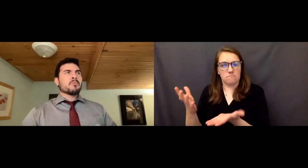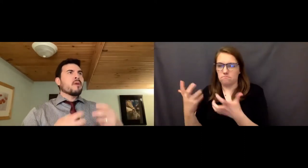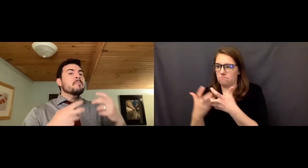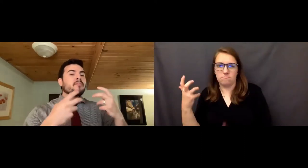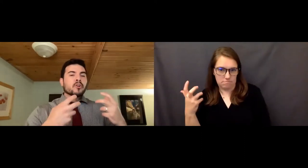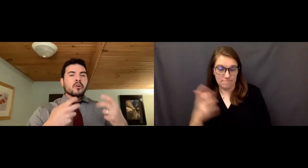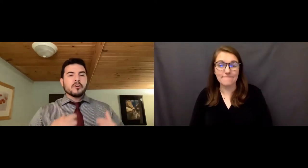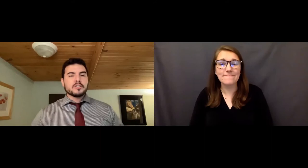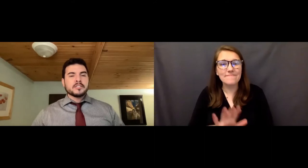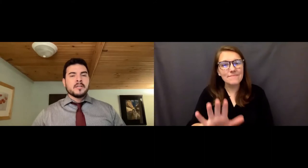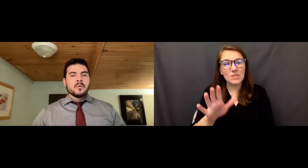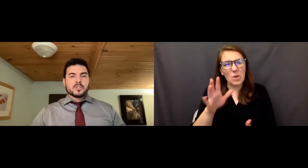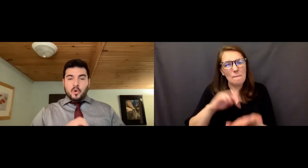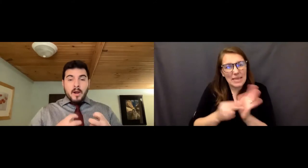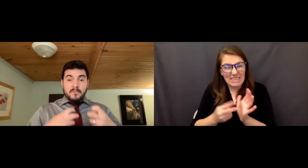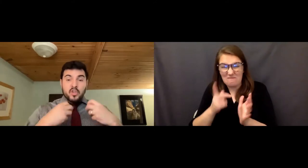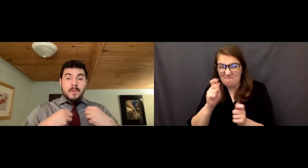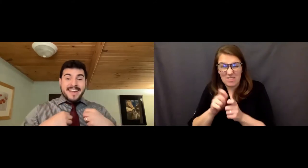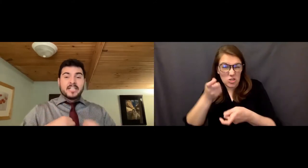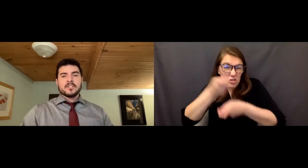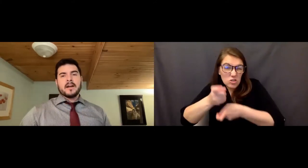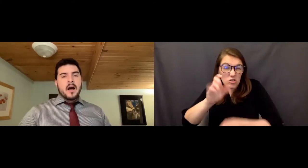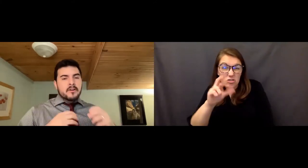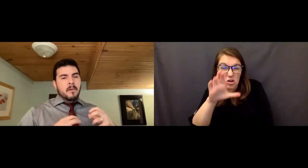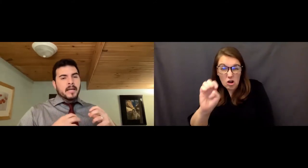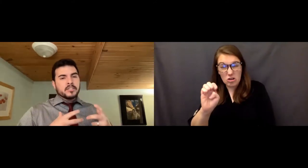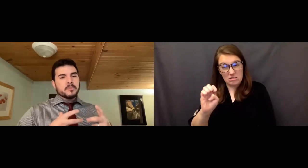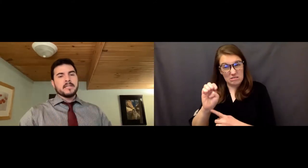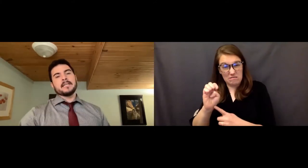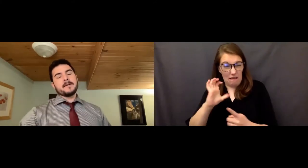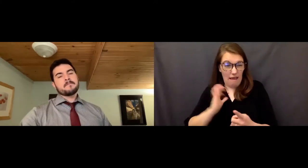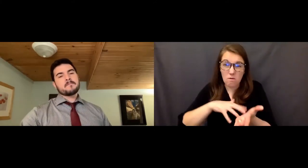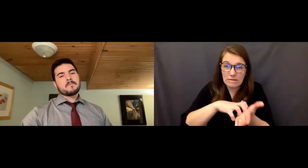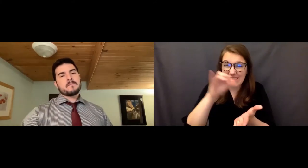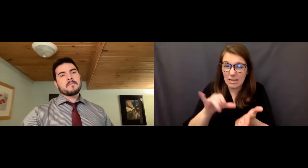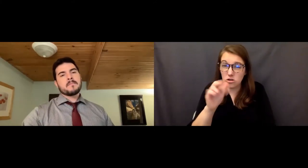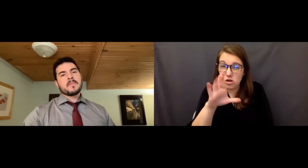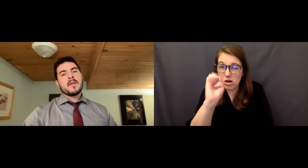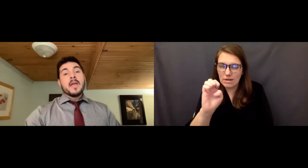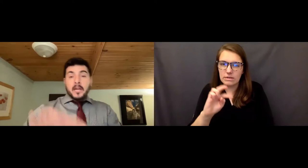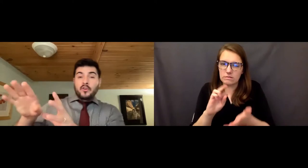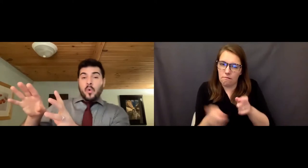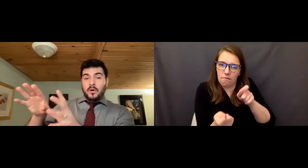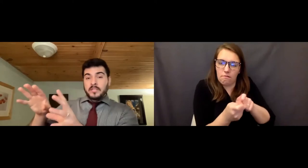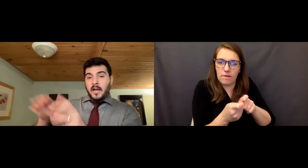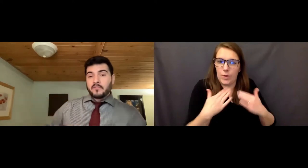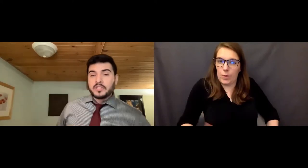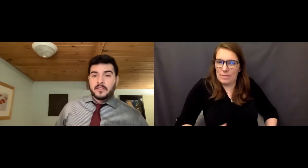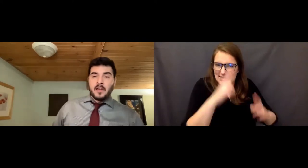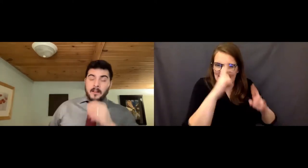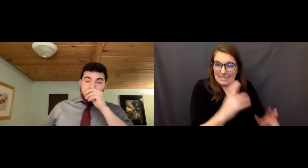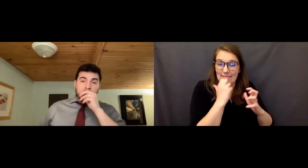is a primeval curse which corrupts human nature and undermines human dignity. In other quarters